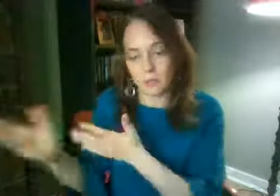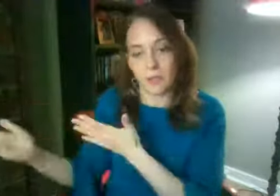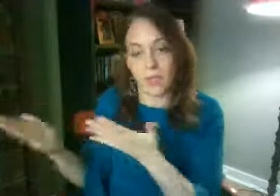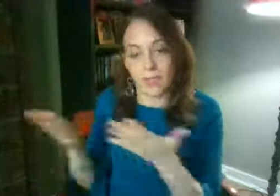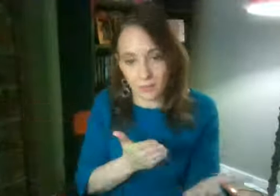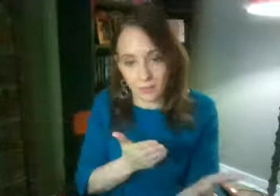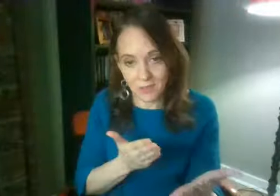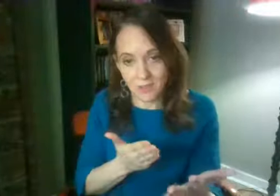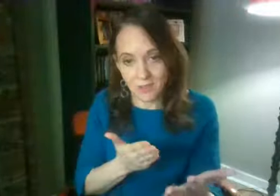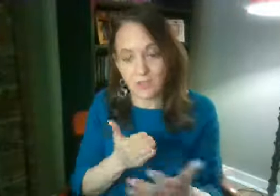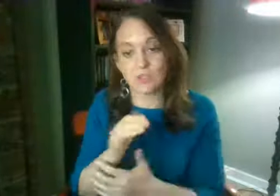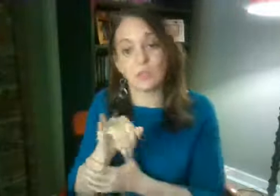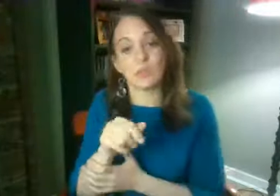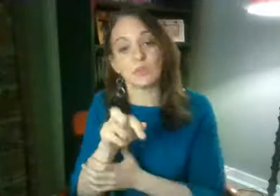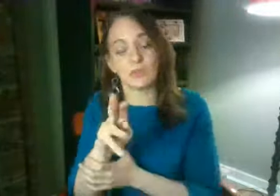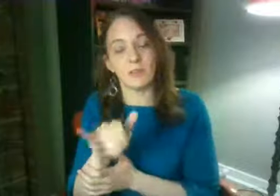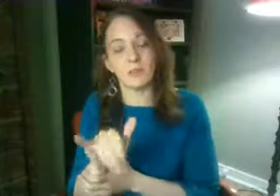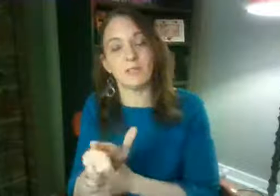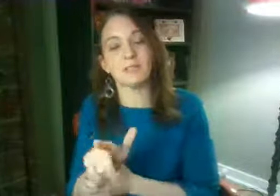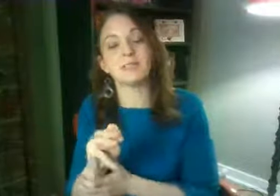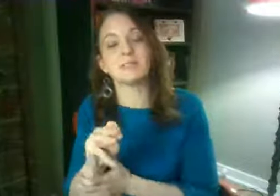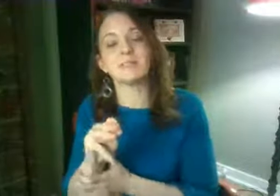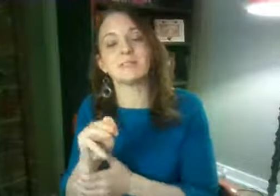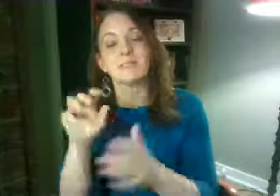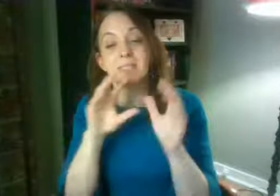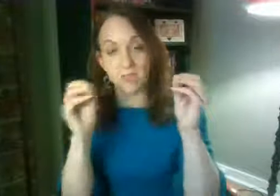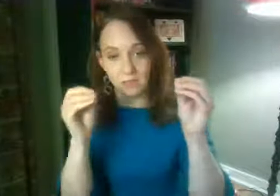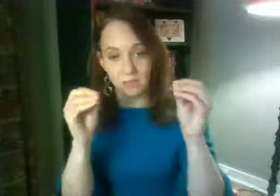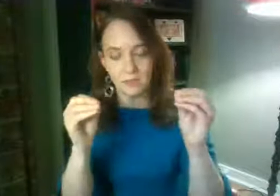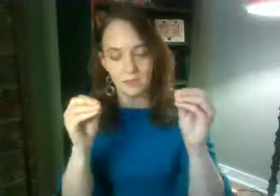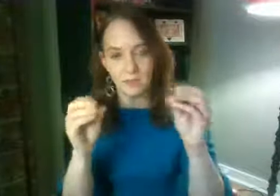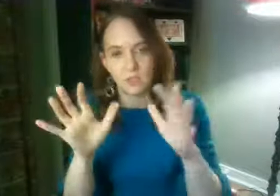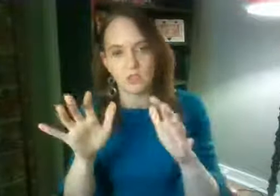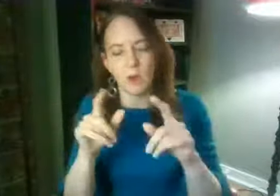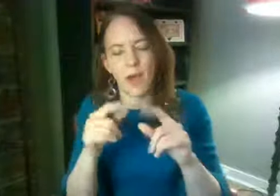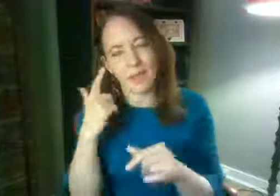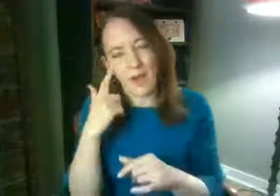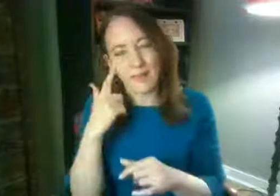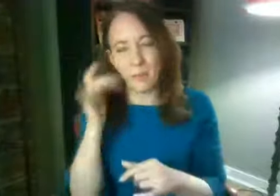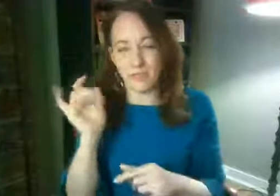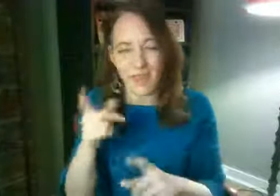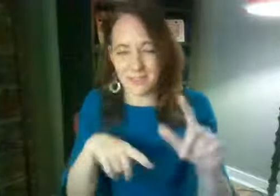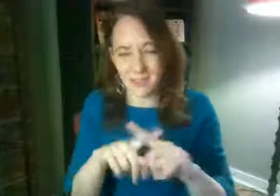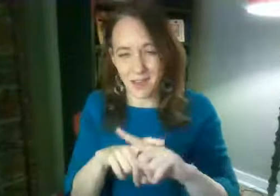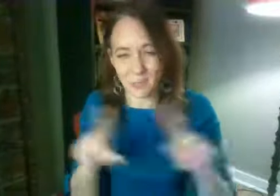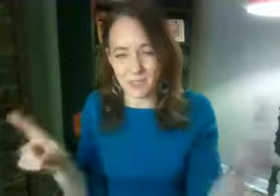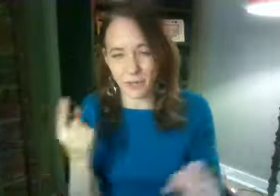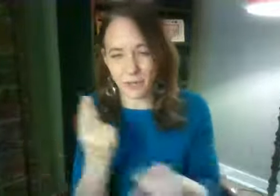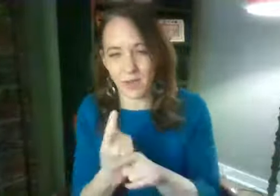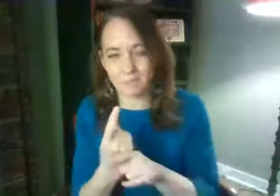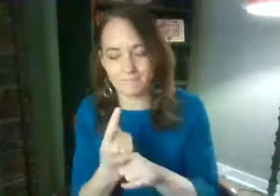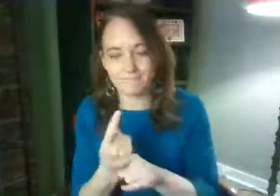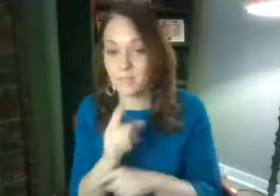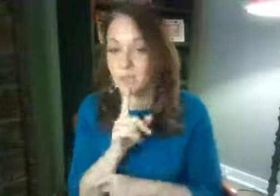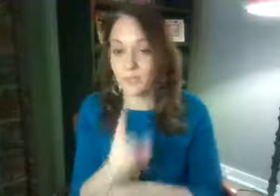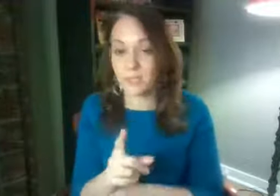people came to Jerusalem to teach it. So I thought, well, that sign's got to be different, right? No,